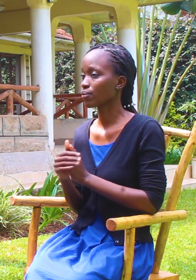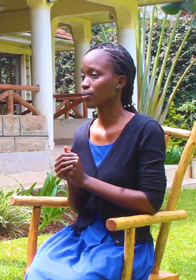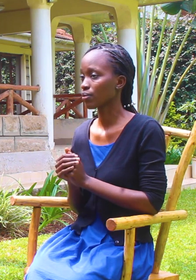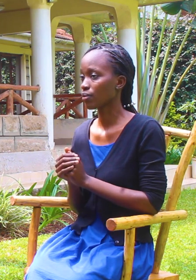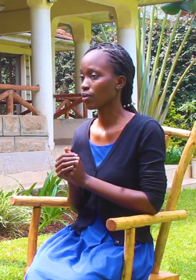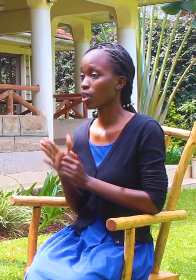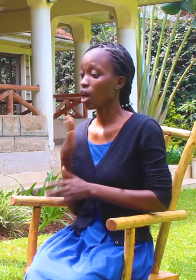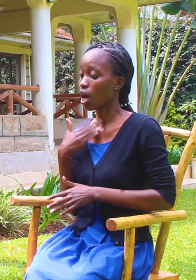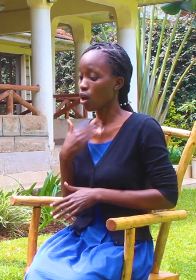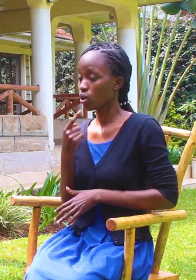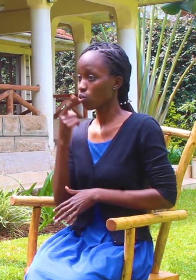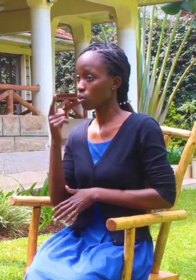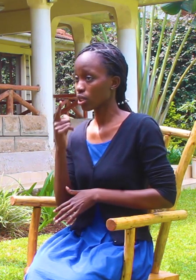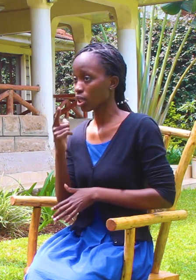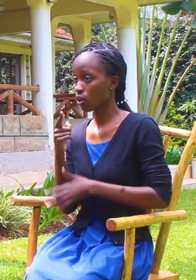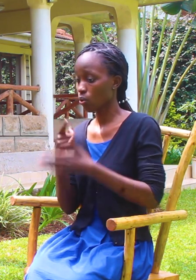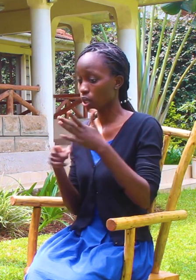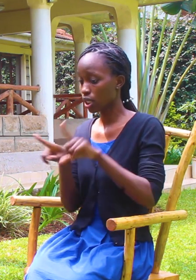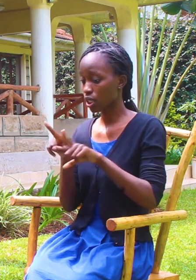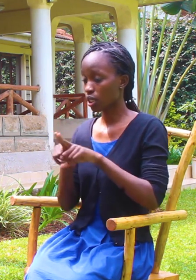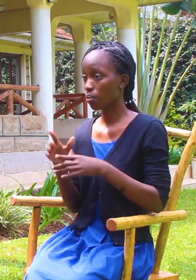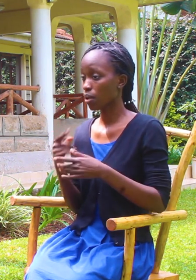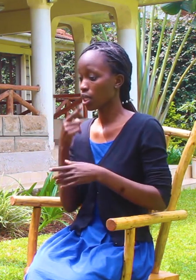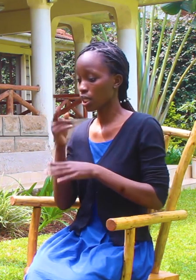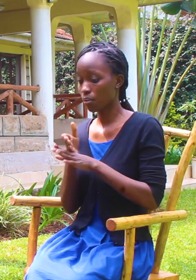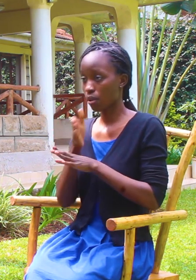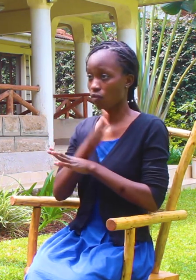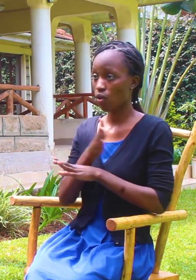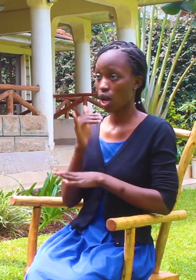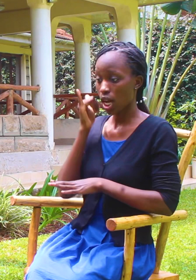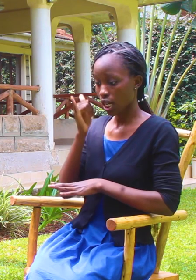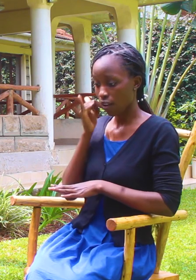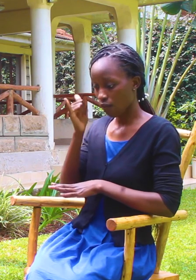say that, as I said earlier, Yvonne was born with full hearing.